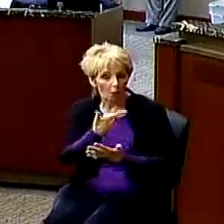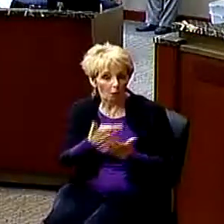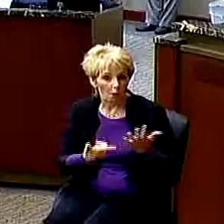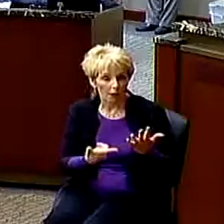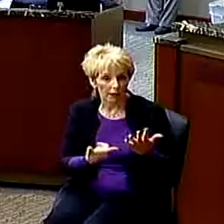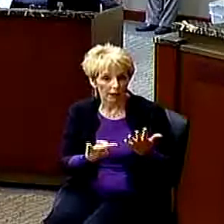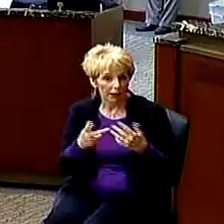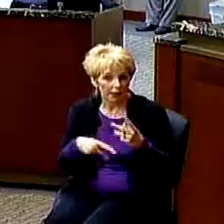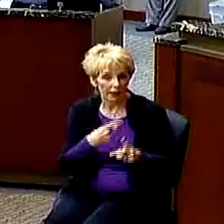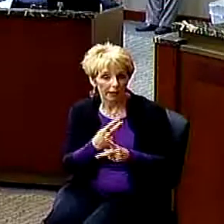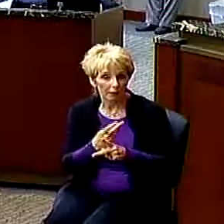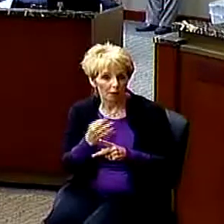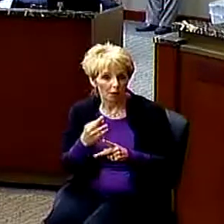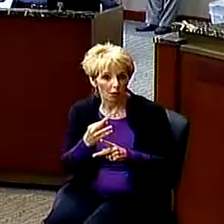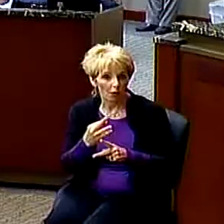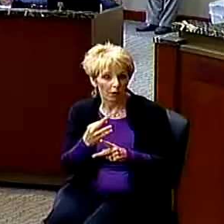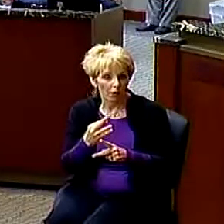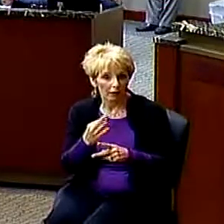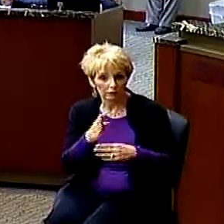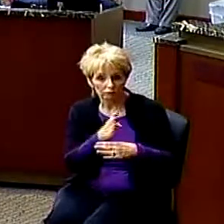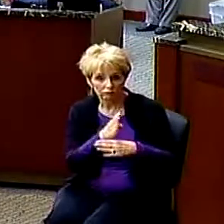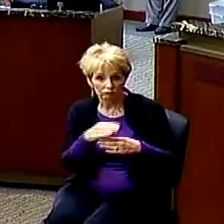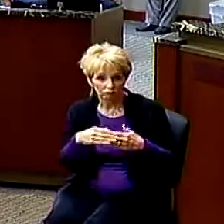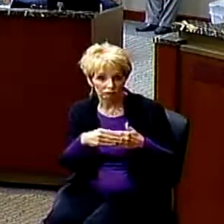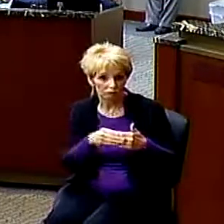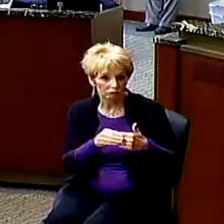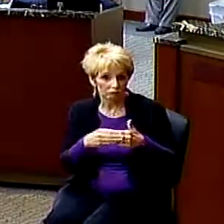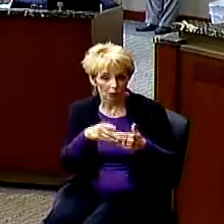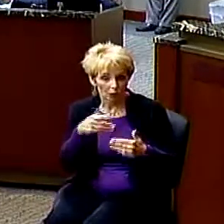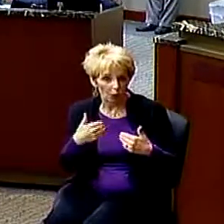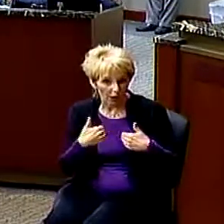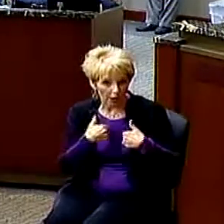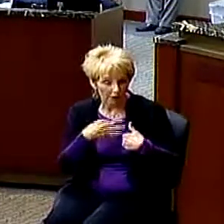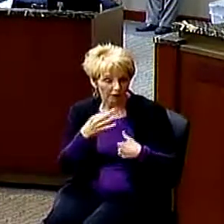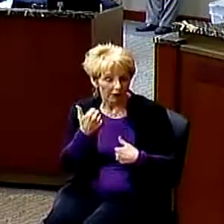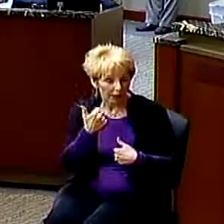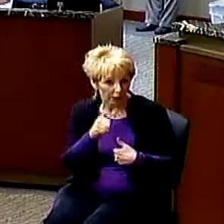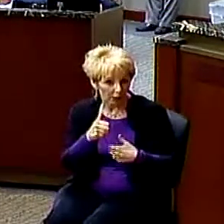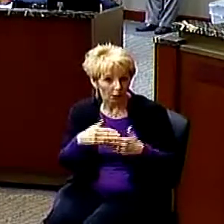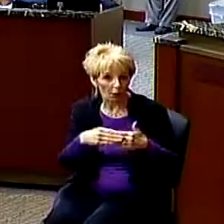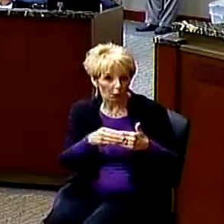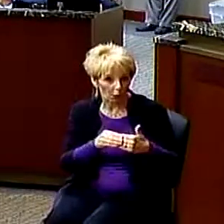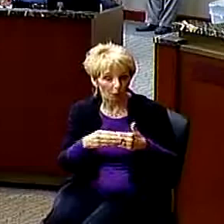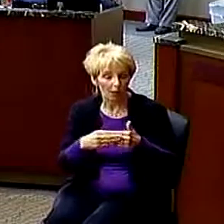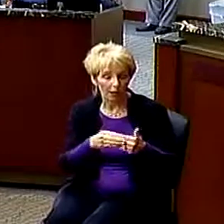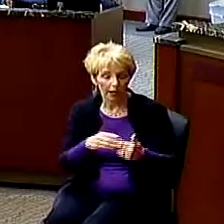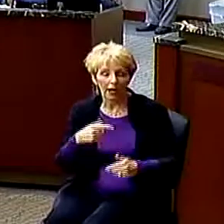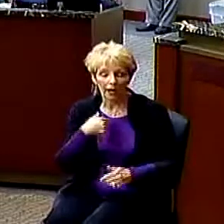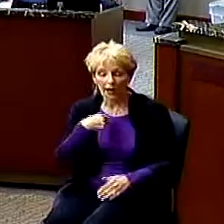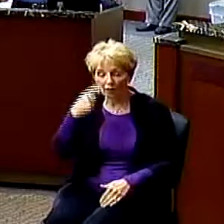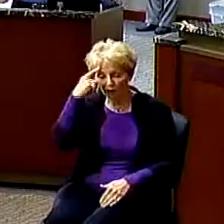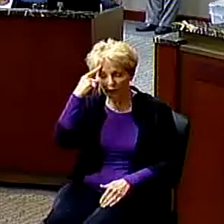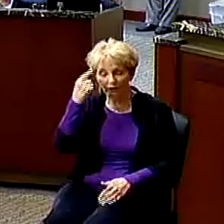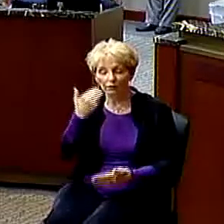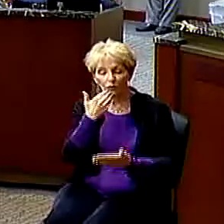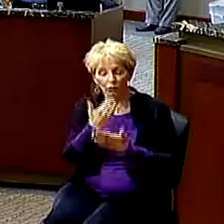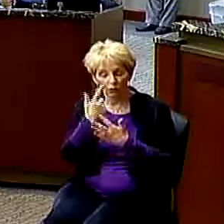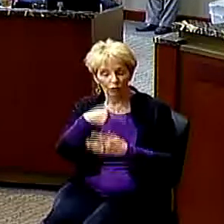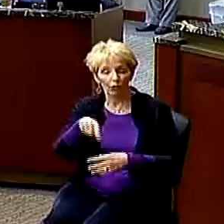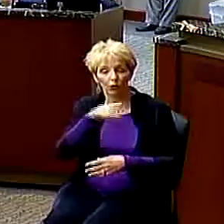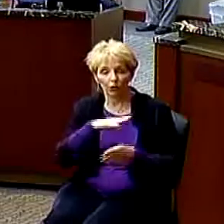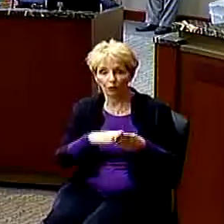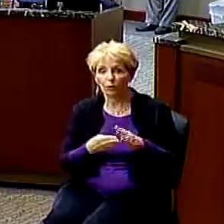what type of room or margin you have, but if there is any margin, I think it just serves the community